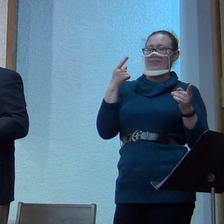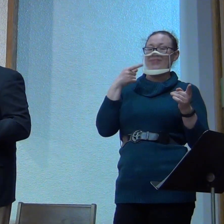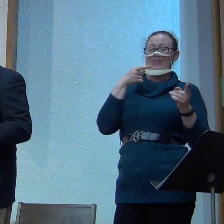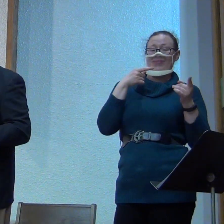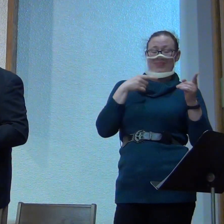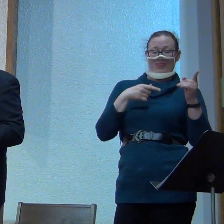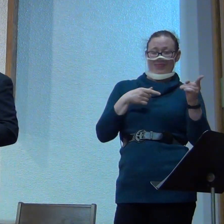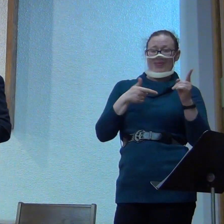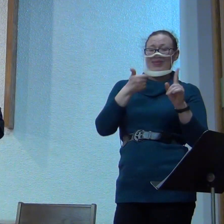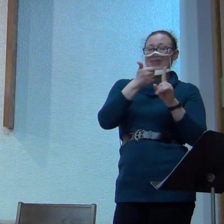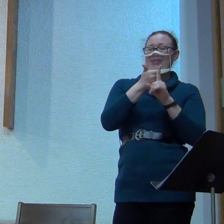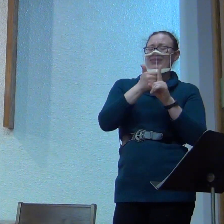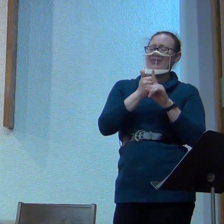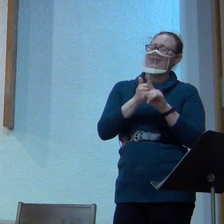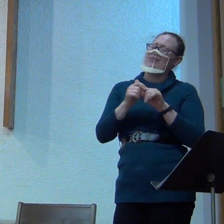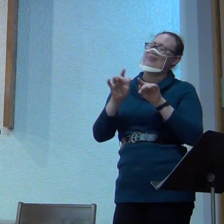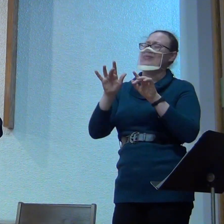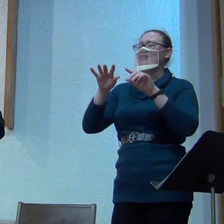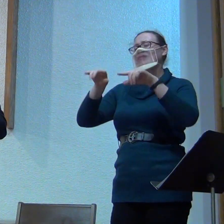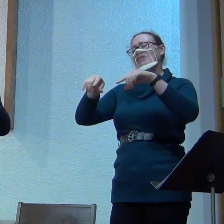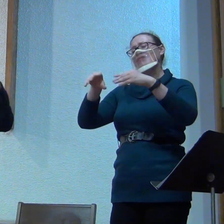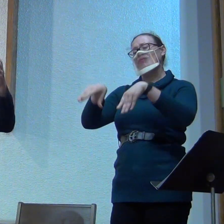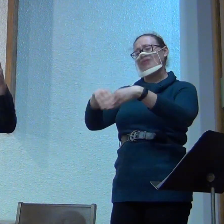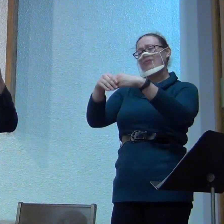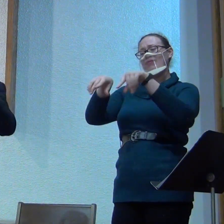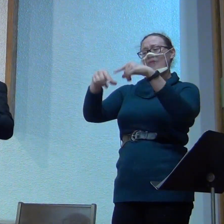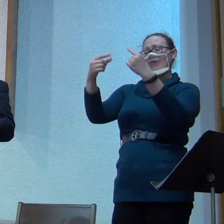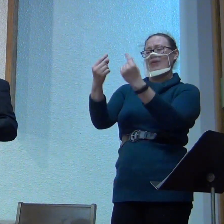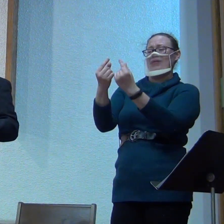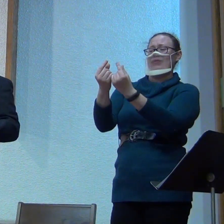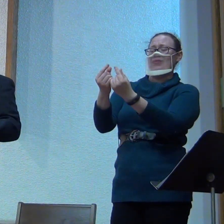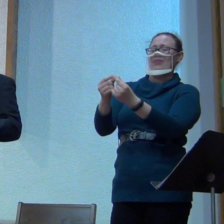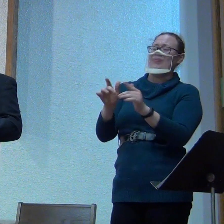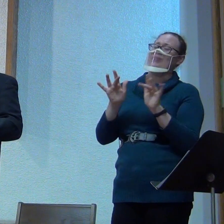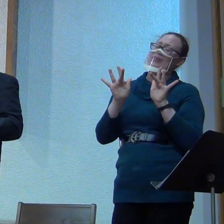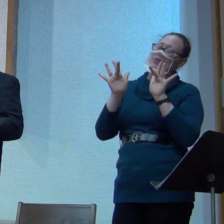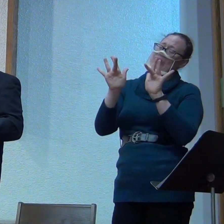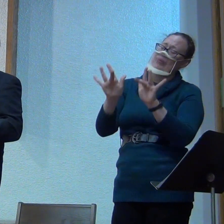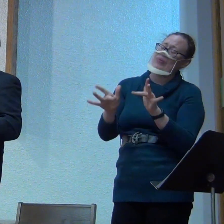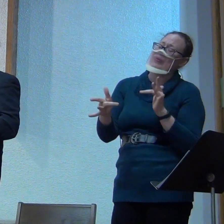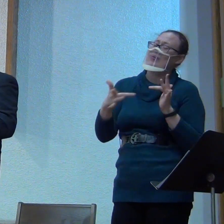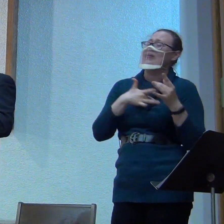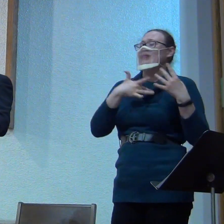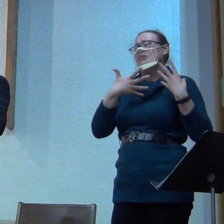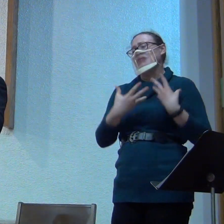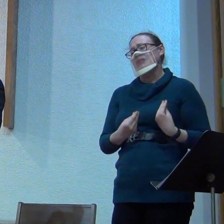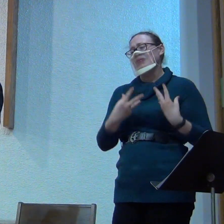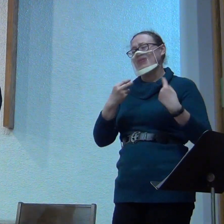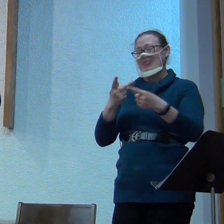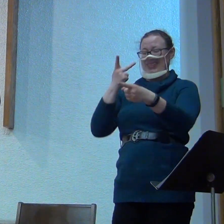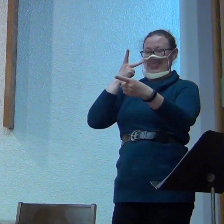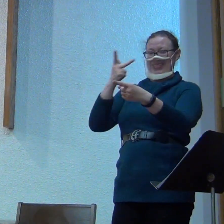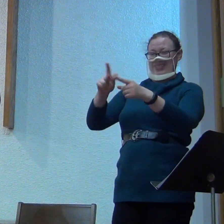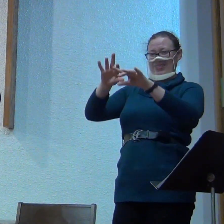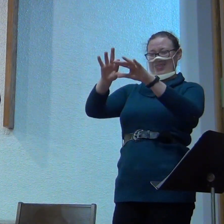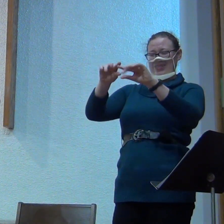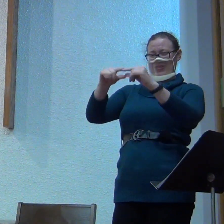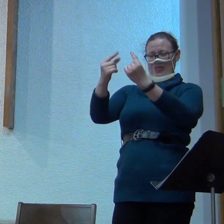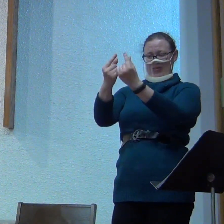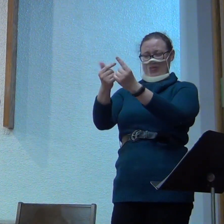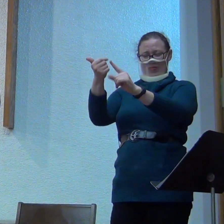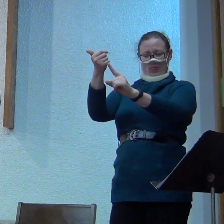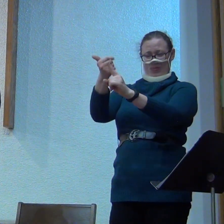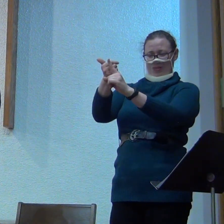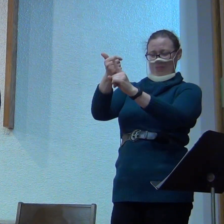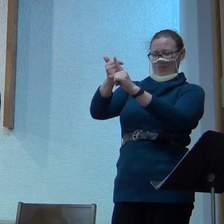was very sympathetic to the bride and the bridegroom. She did not want to see them be